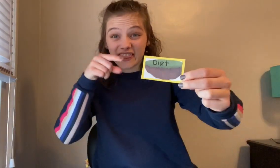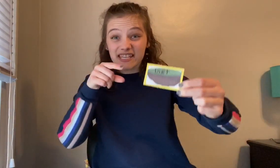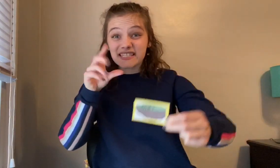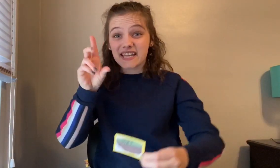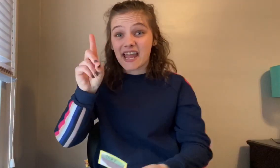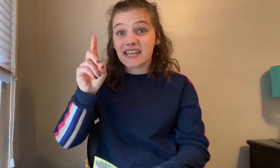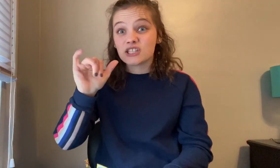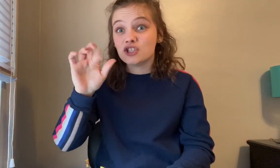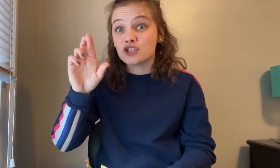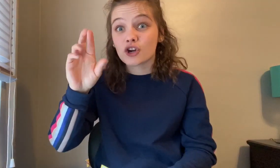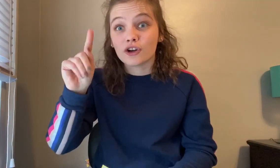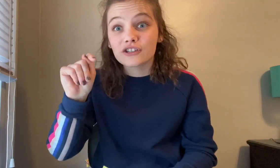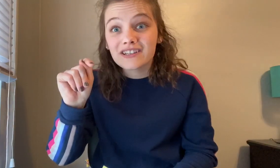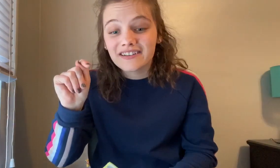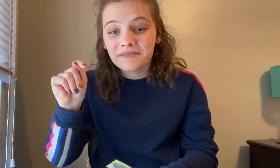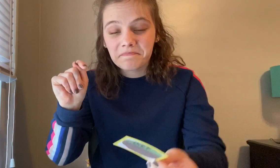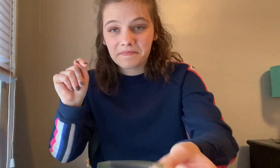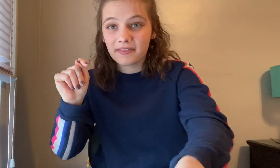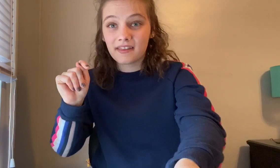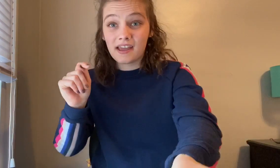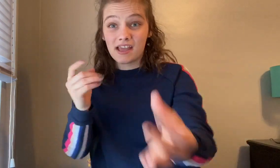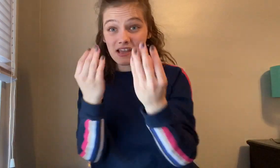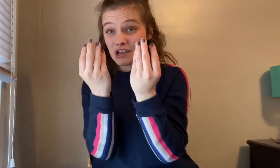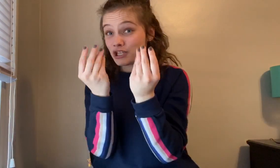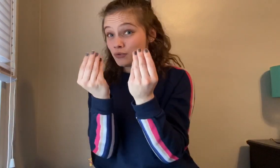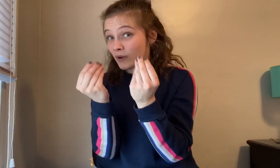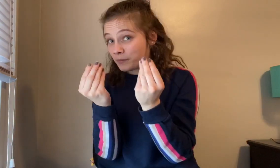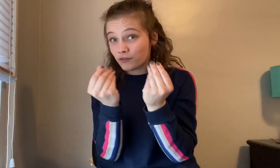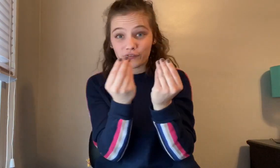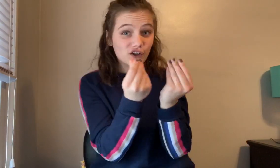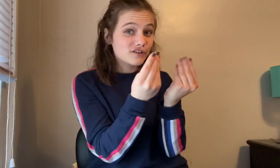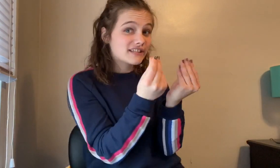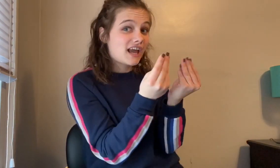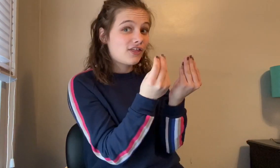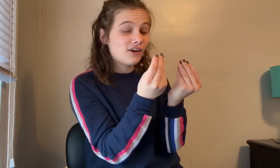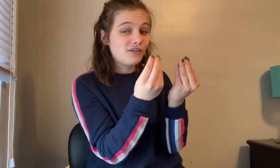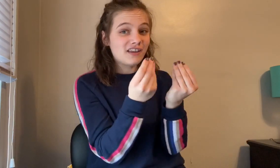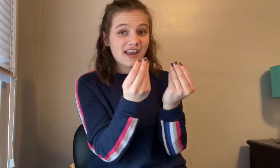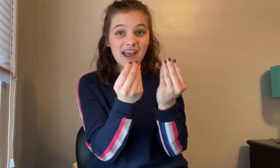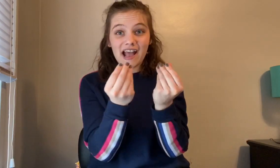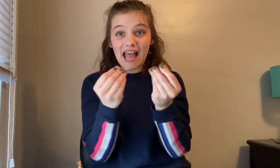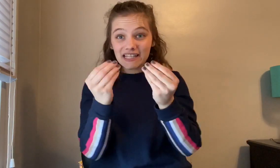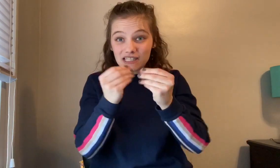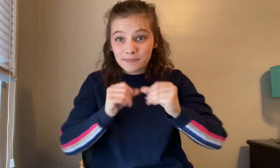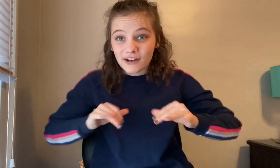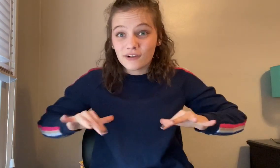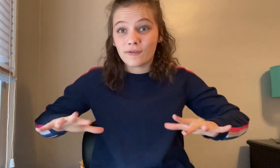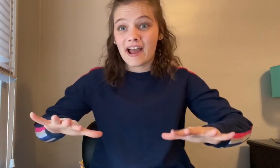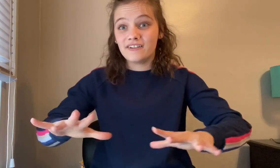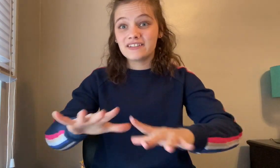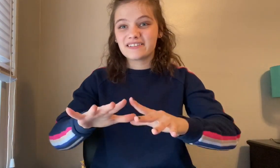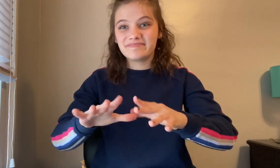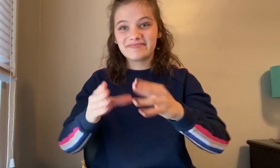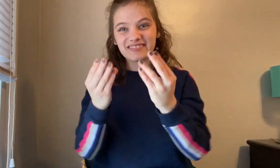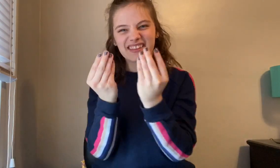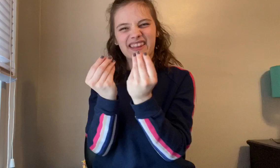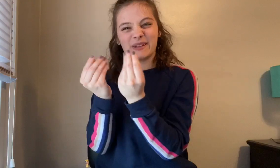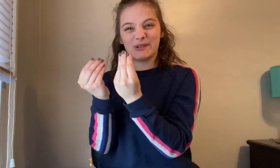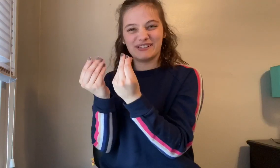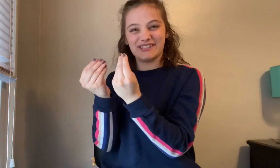This is dirt. Can you rub your fingers together and spread it around?